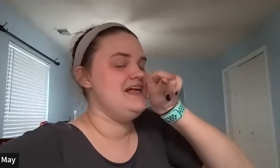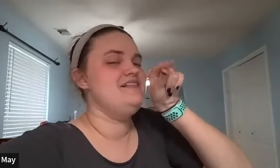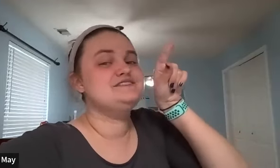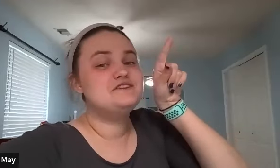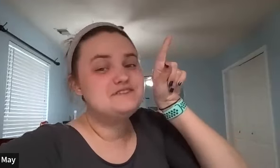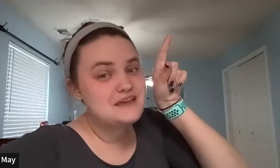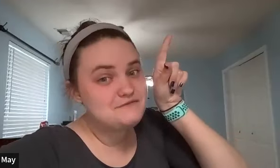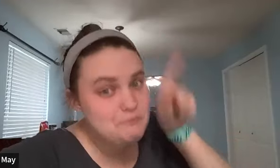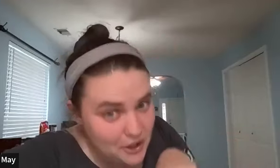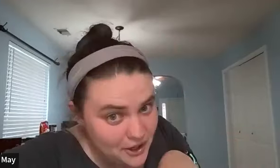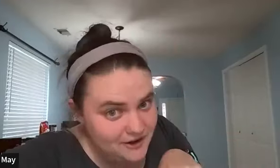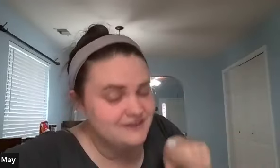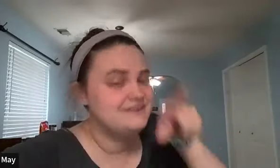This is also the sign for bird.